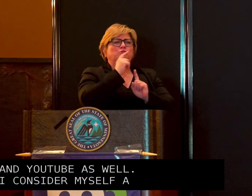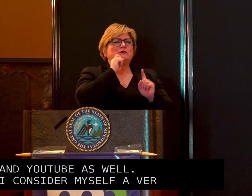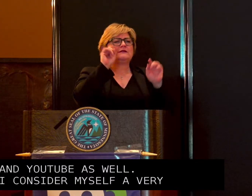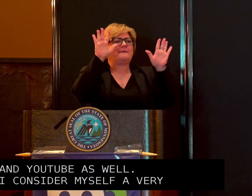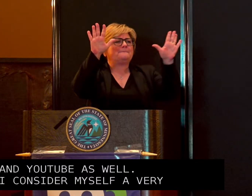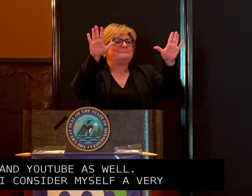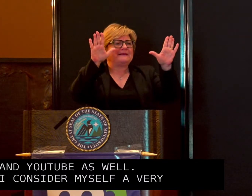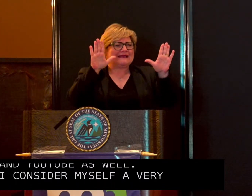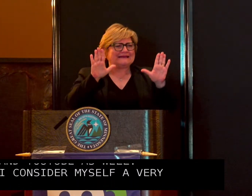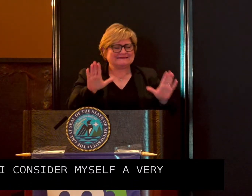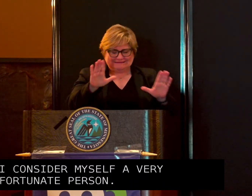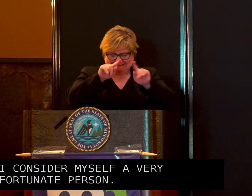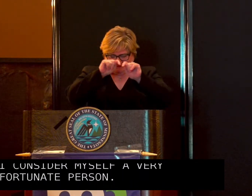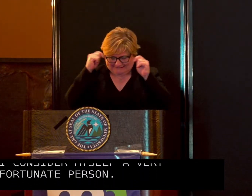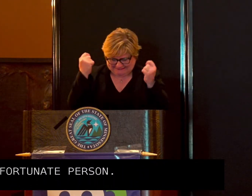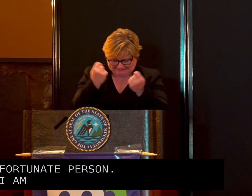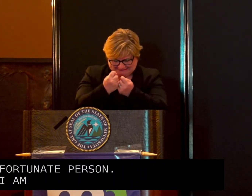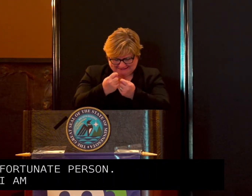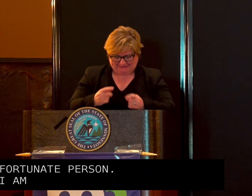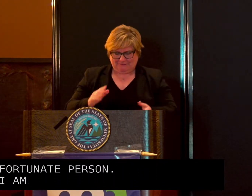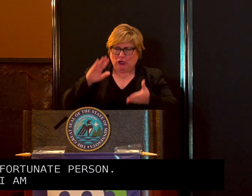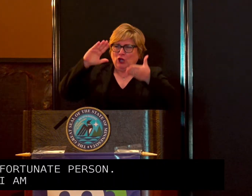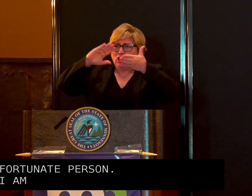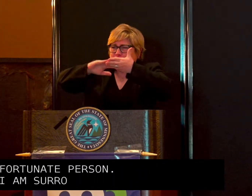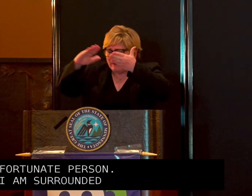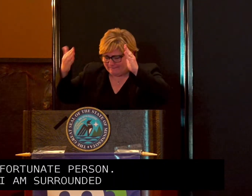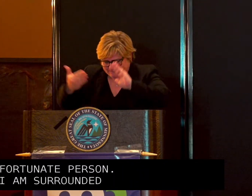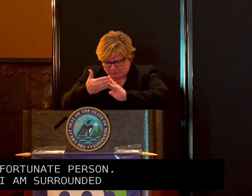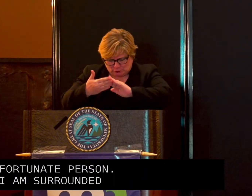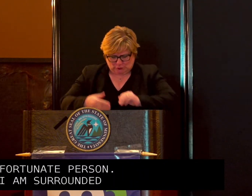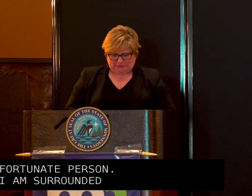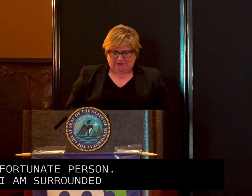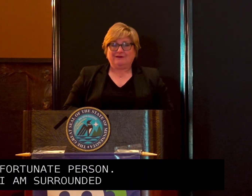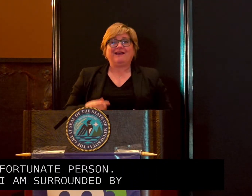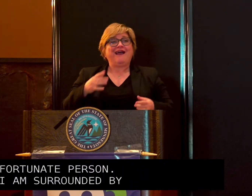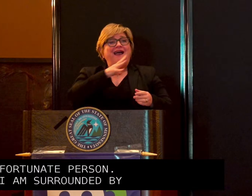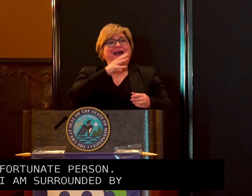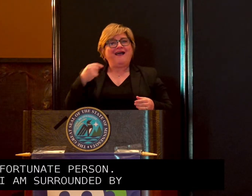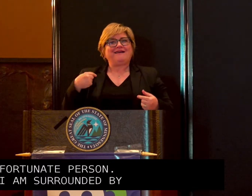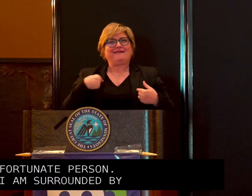I am surrounded by an amazing community,